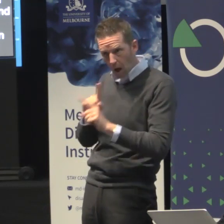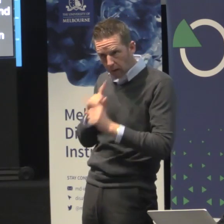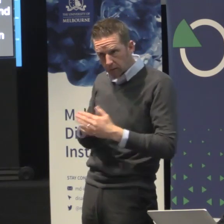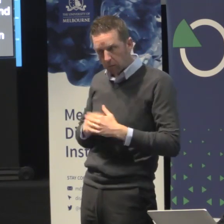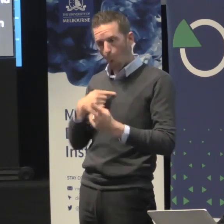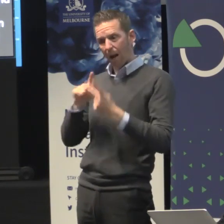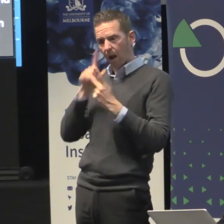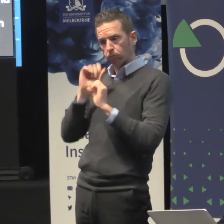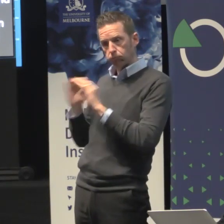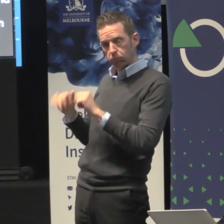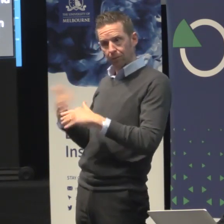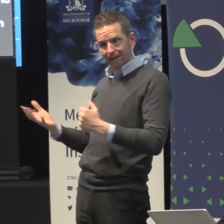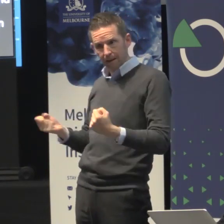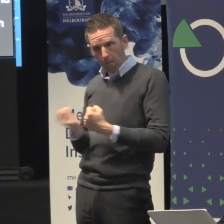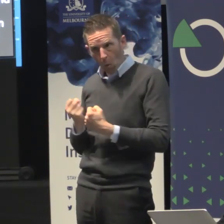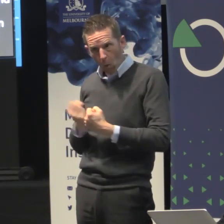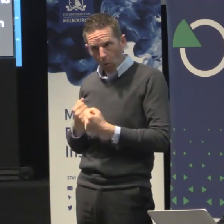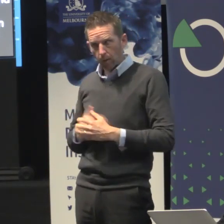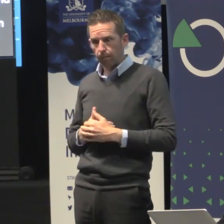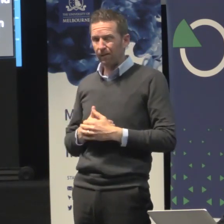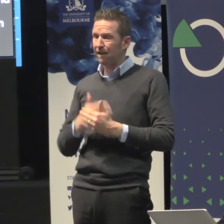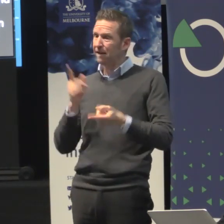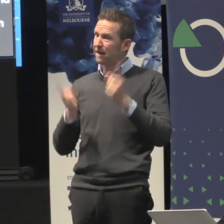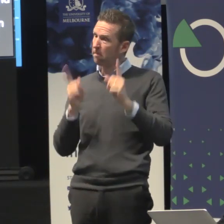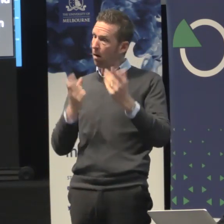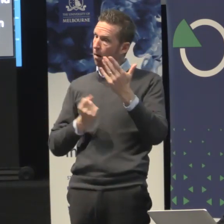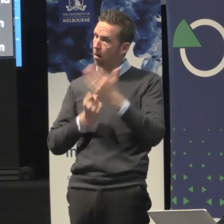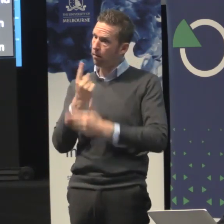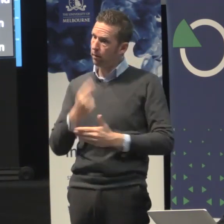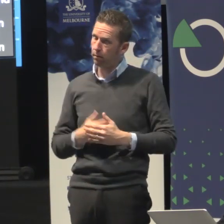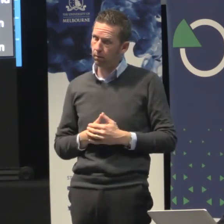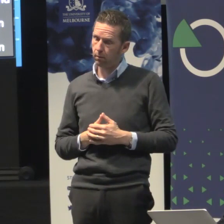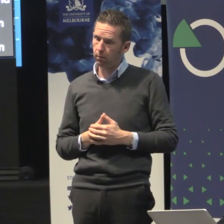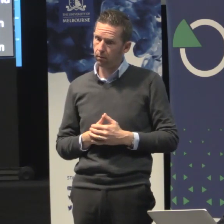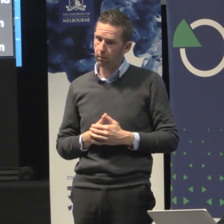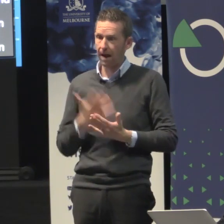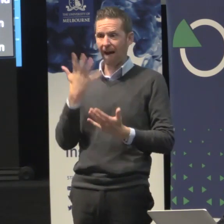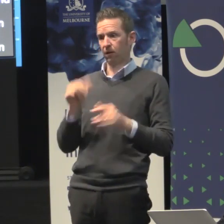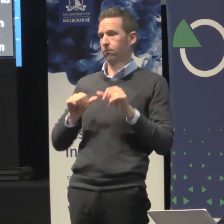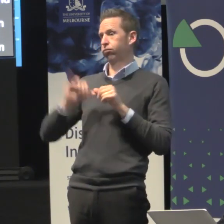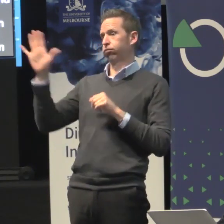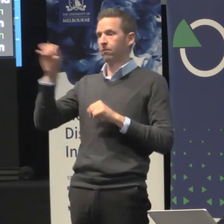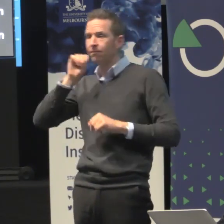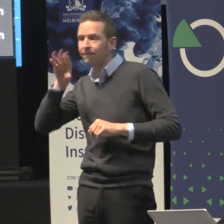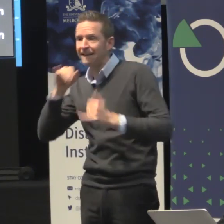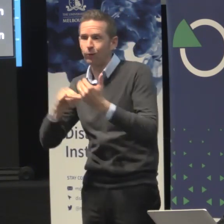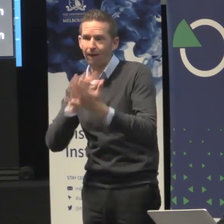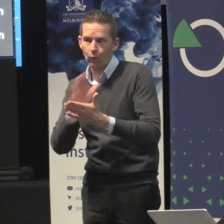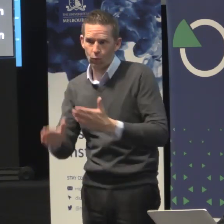offer support, and in some cases, a hilarious sense of humour.